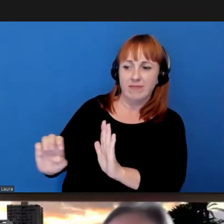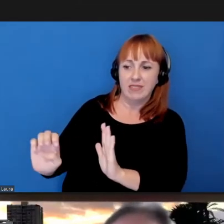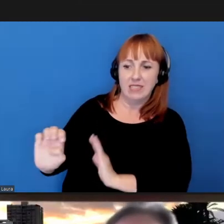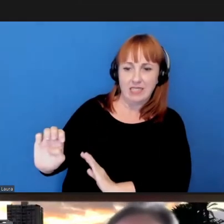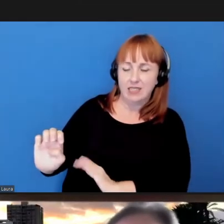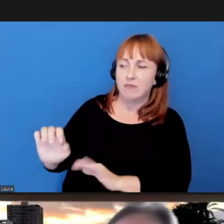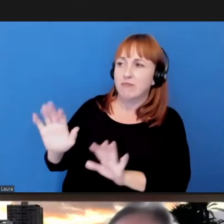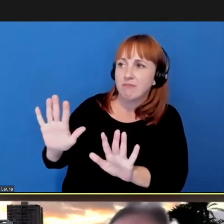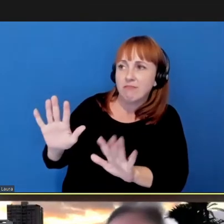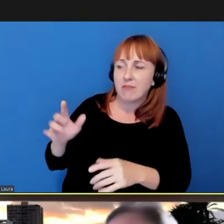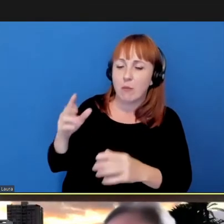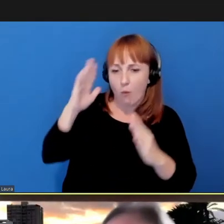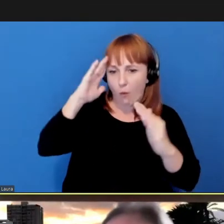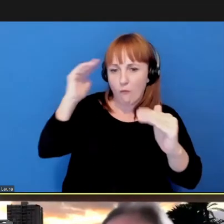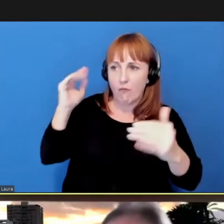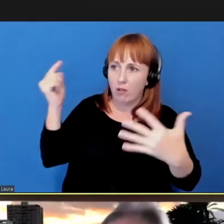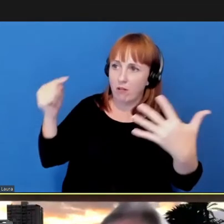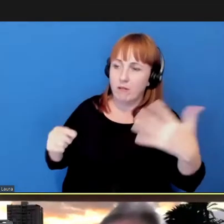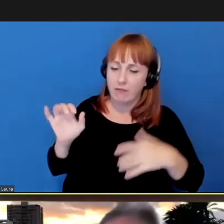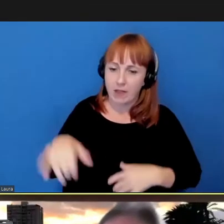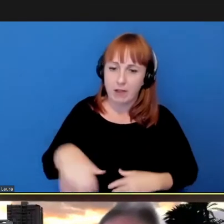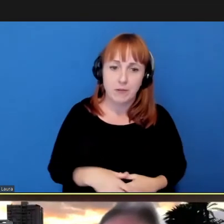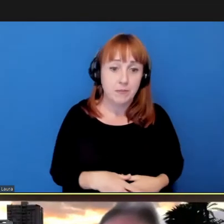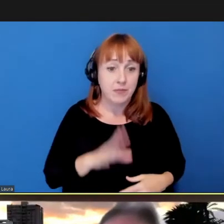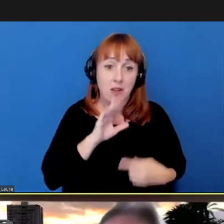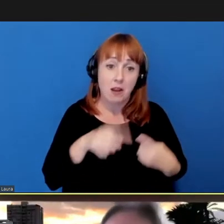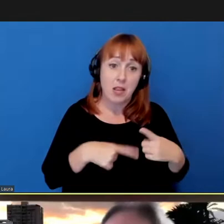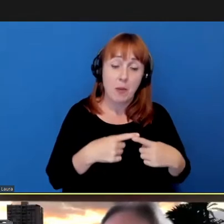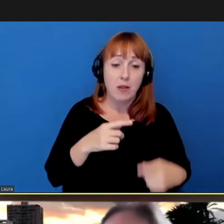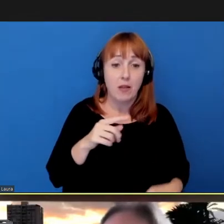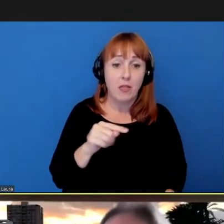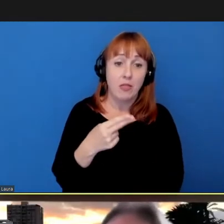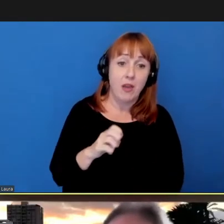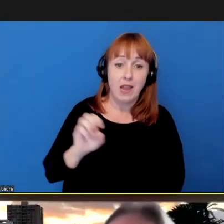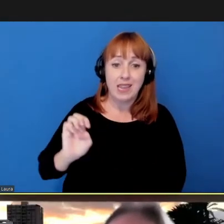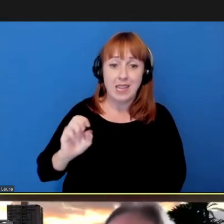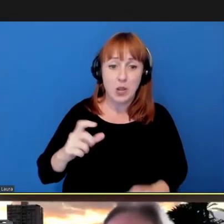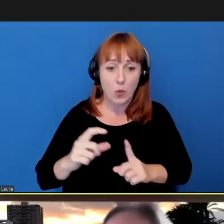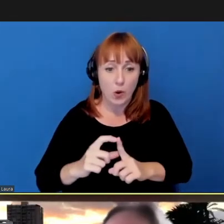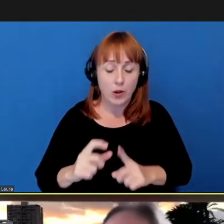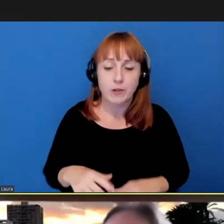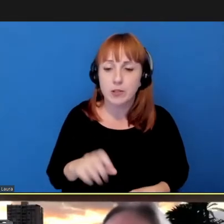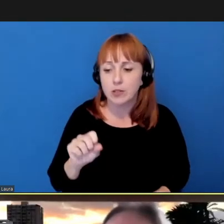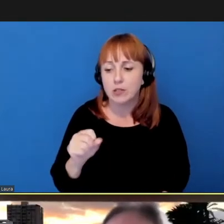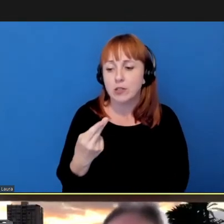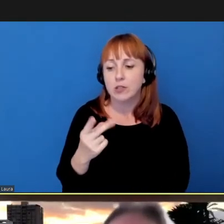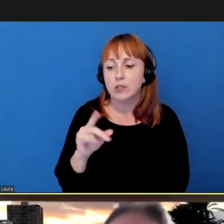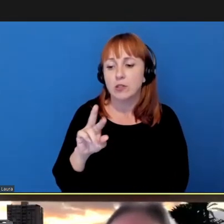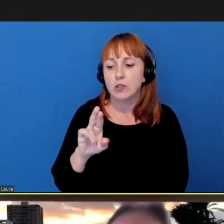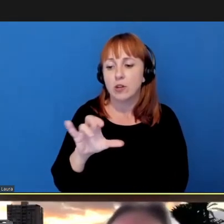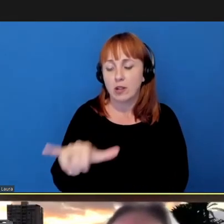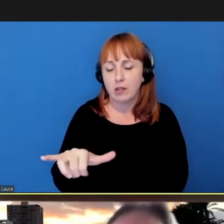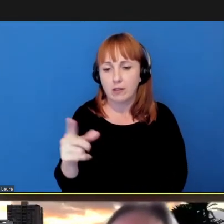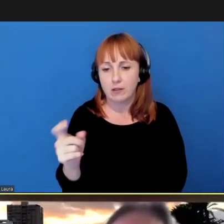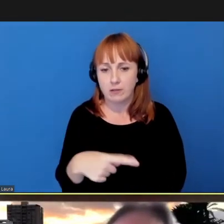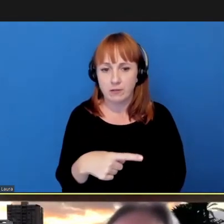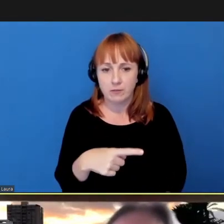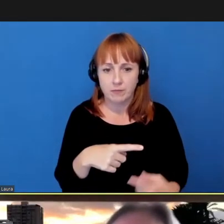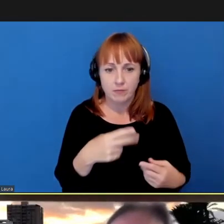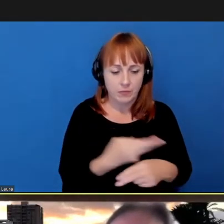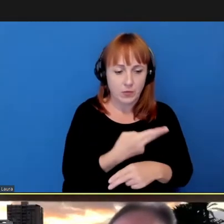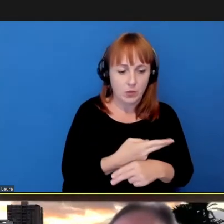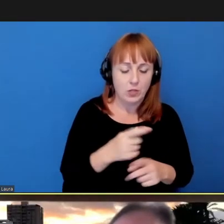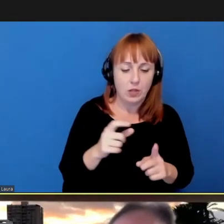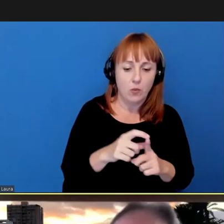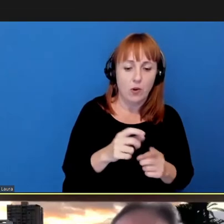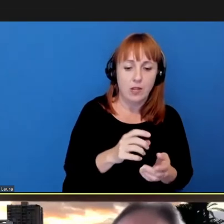Thank you. Speaking of the E word, Shirley's got a question about, what about the use of the word